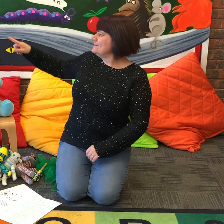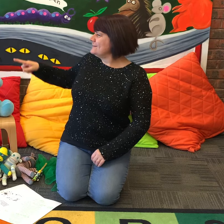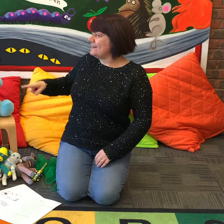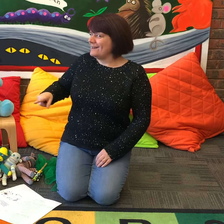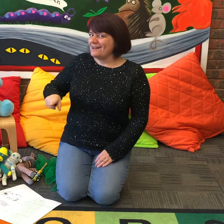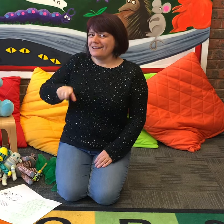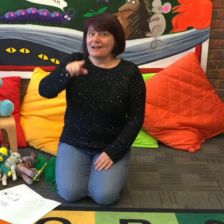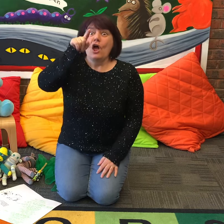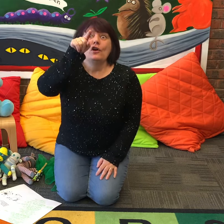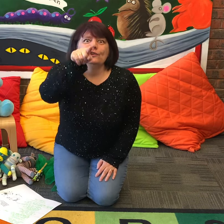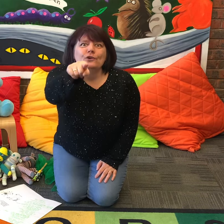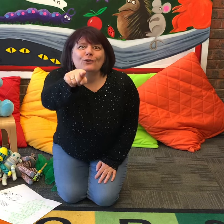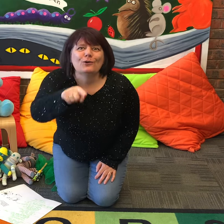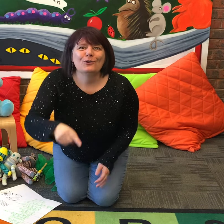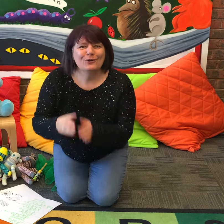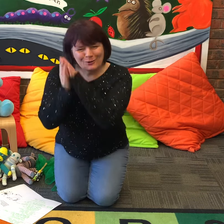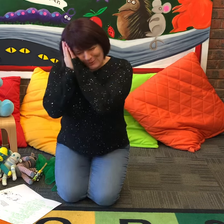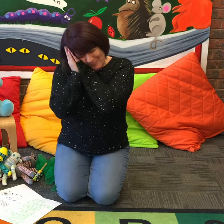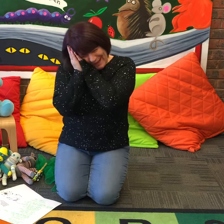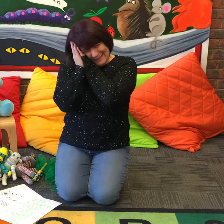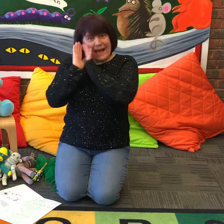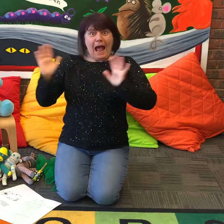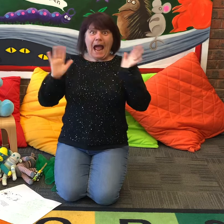under your bed.